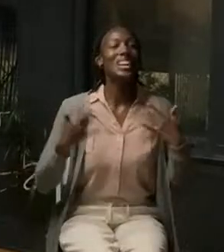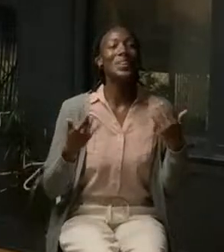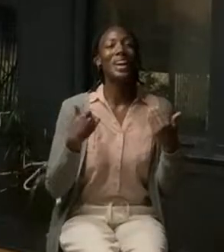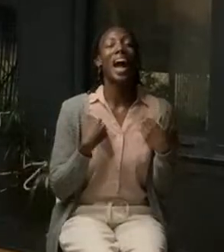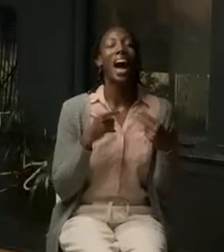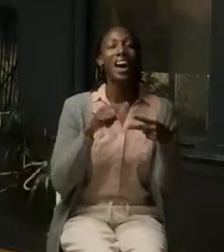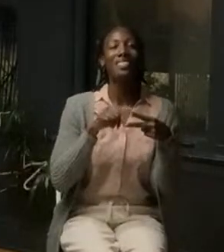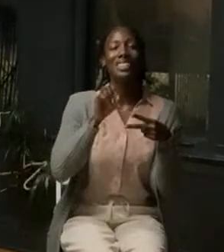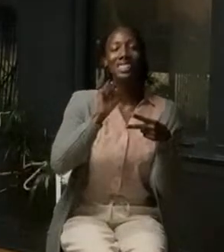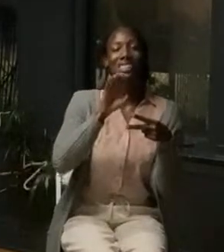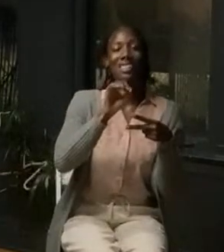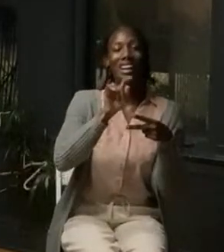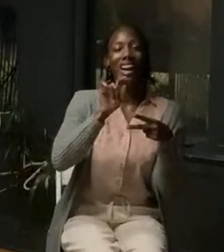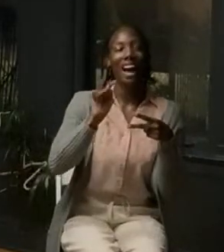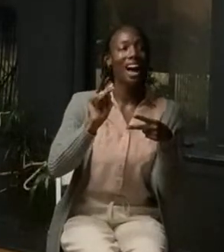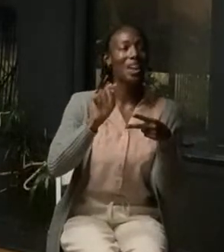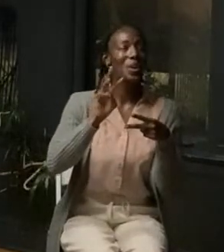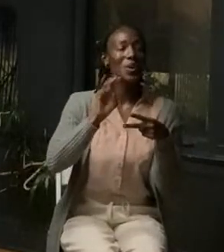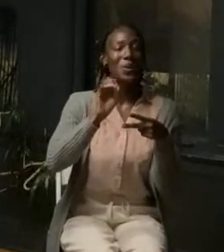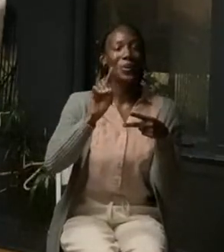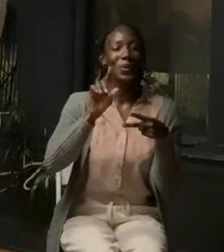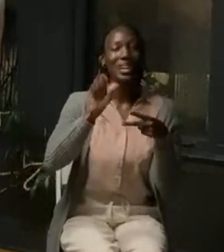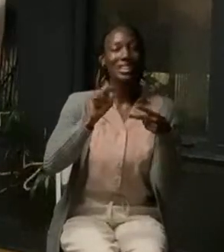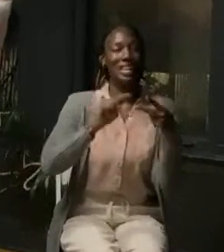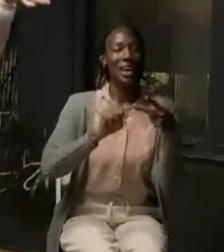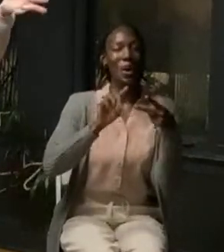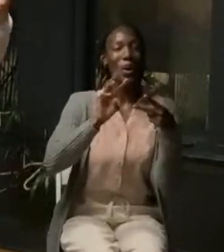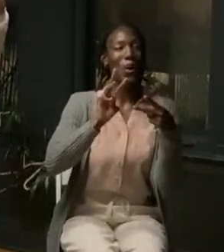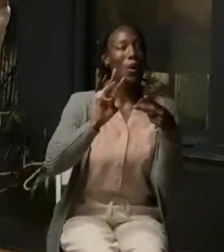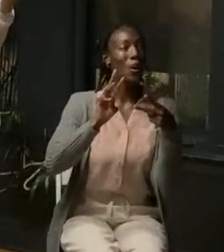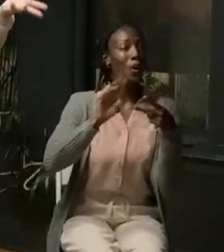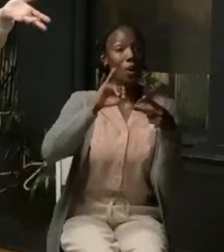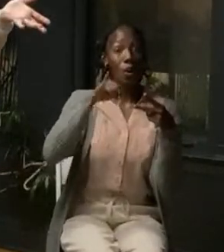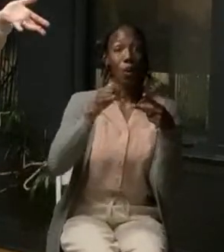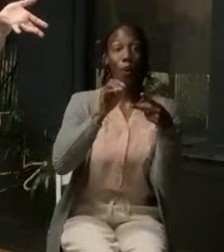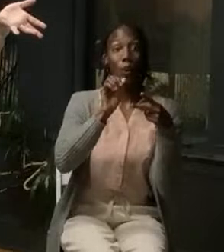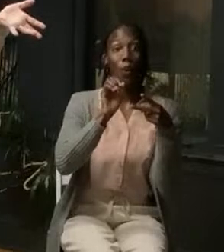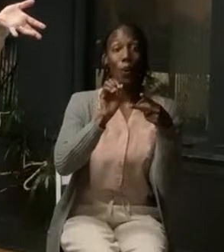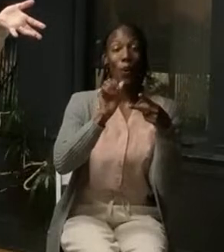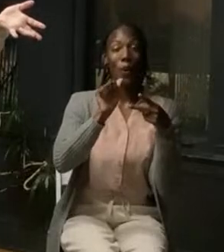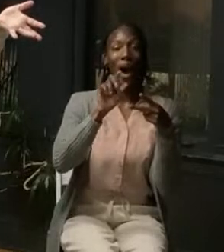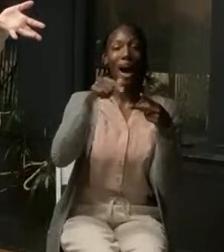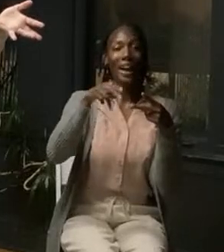Joaquín Zihuatanejo with us here tonight. Applause preliminarily.